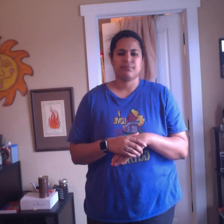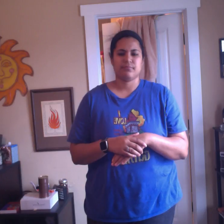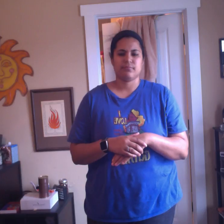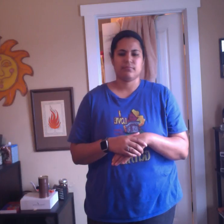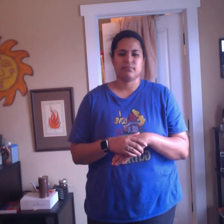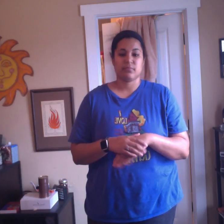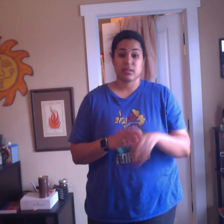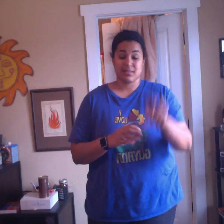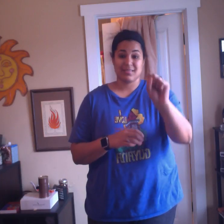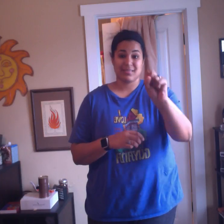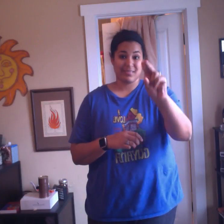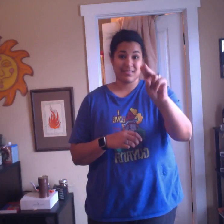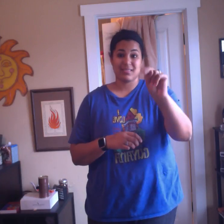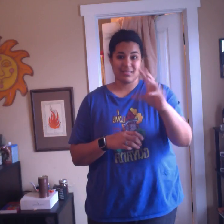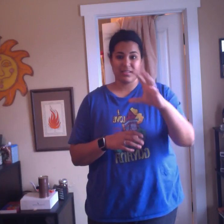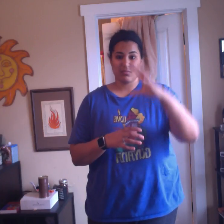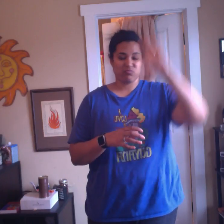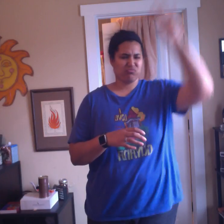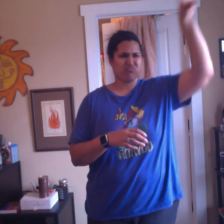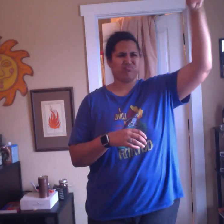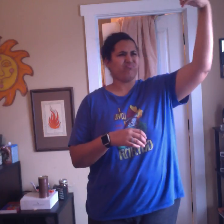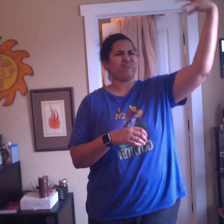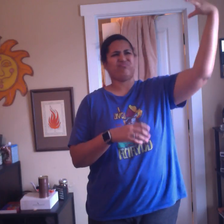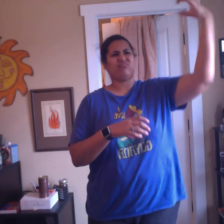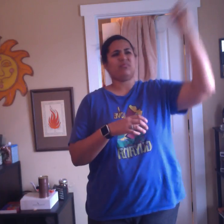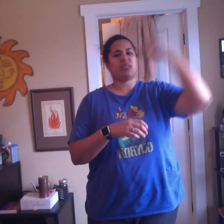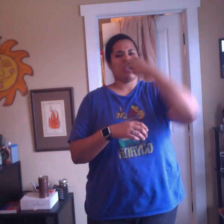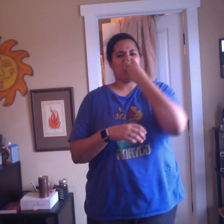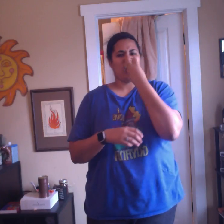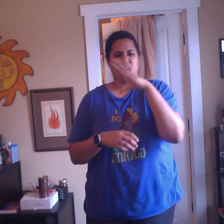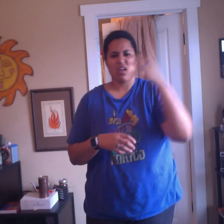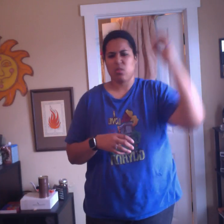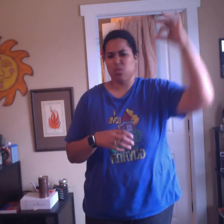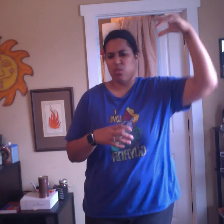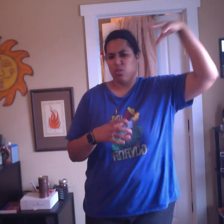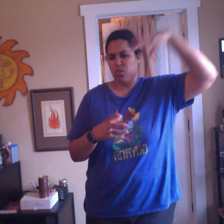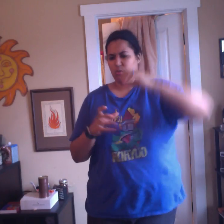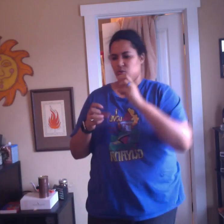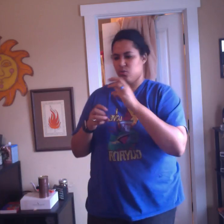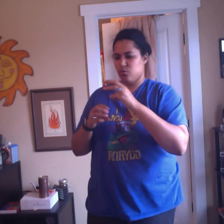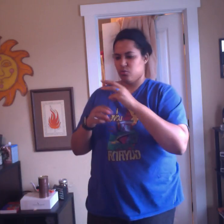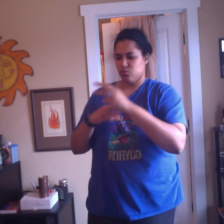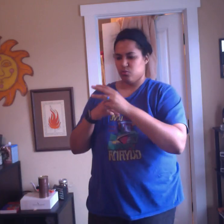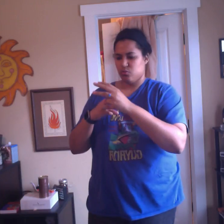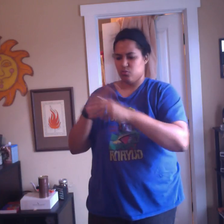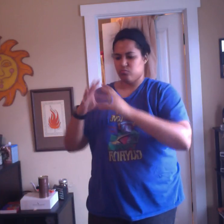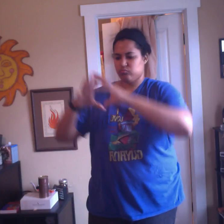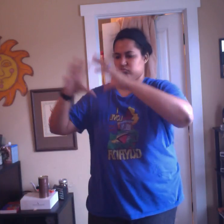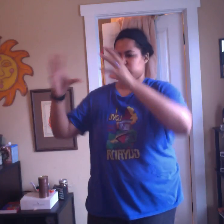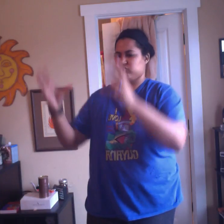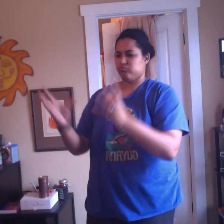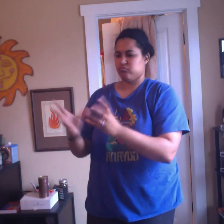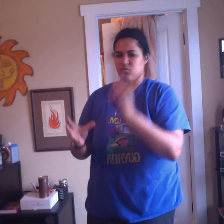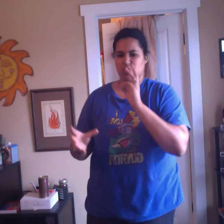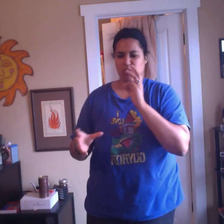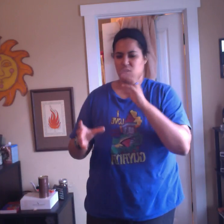the sun! It's the sun that heats up the Earth's surface, and in turn changes ice to liquid water and liquid to vapor. While the cycle